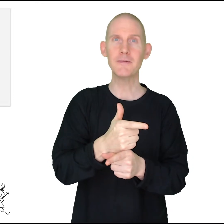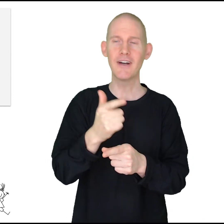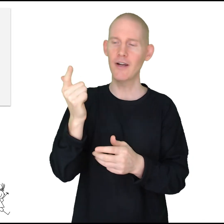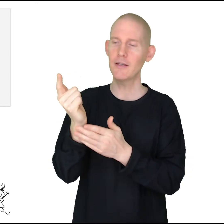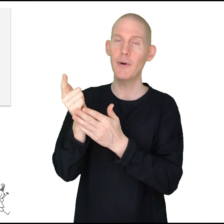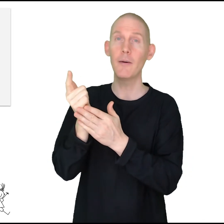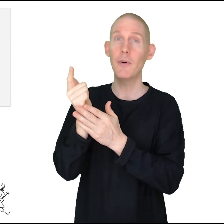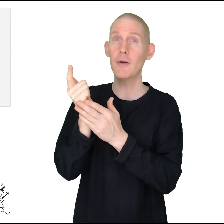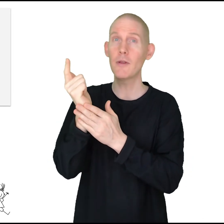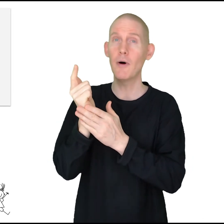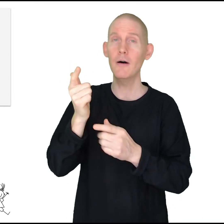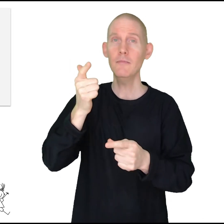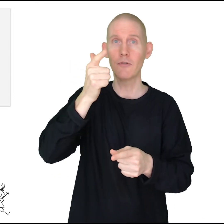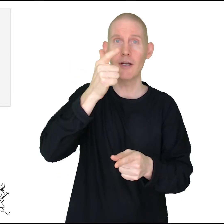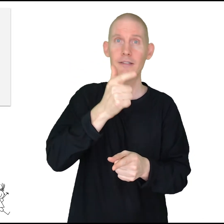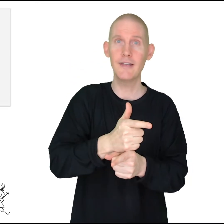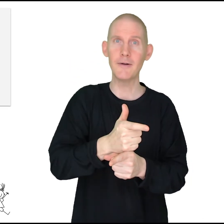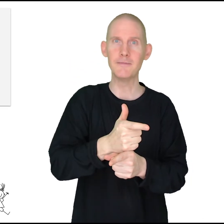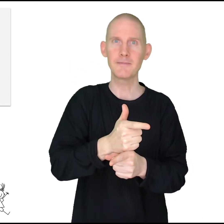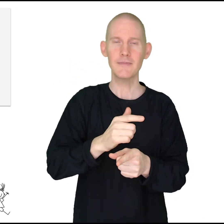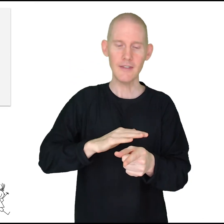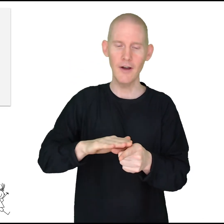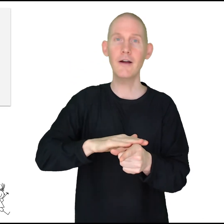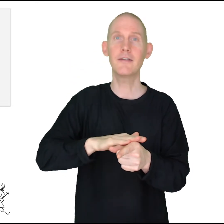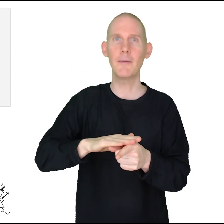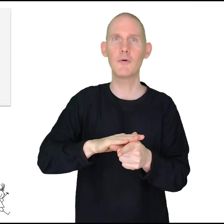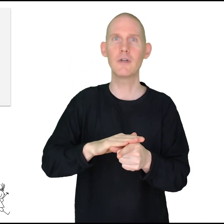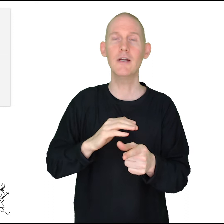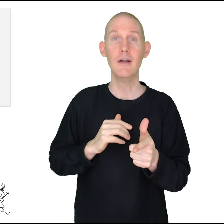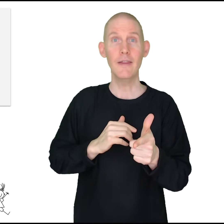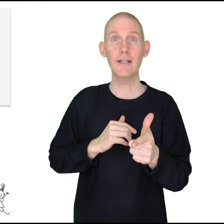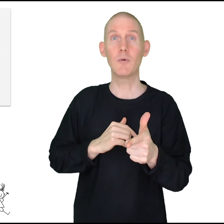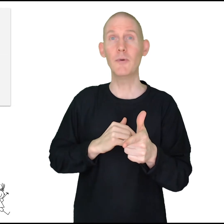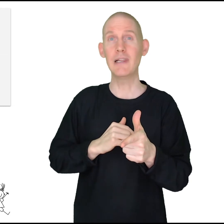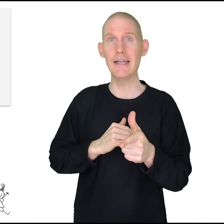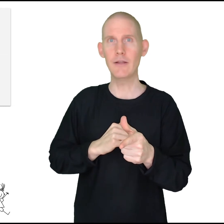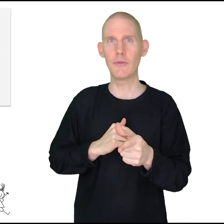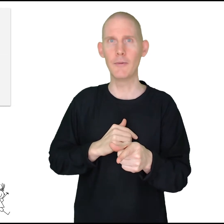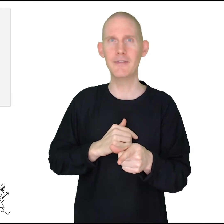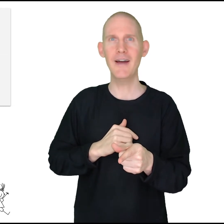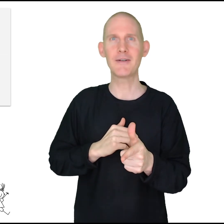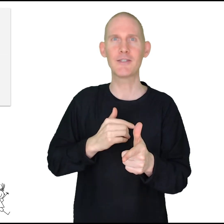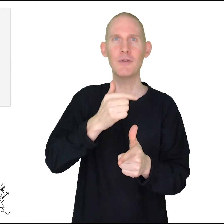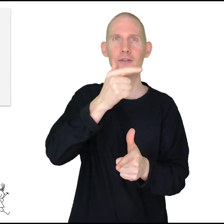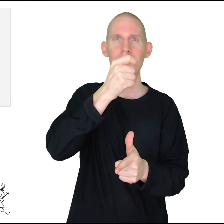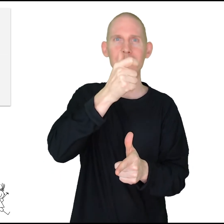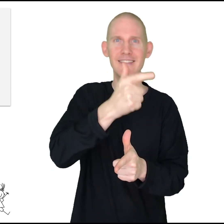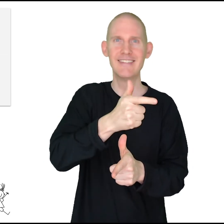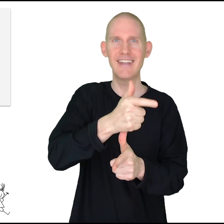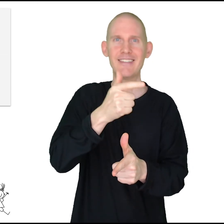right, the bottom of the palm, right down. On top over here. That's why we laid the thumb down, because if we don't, it